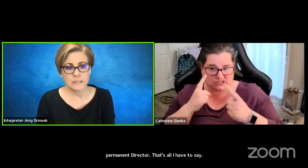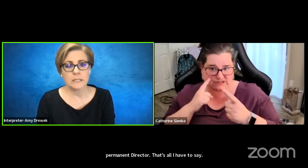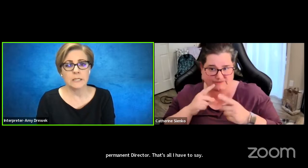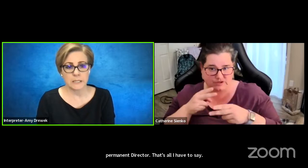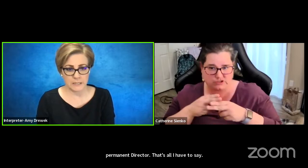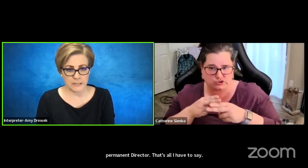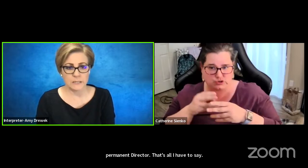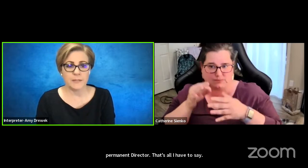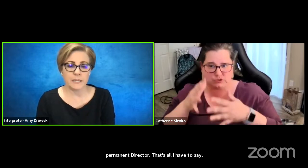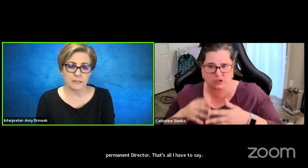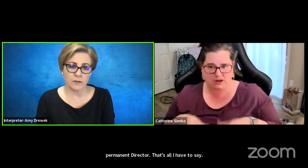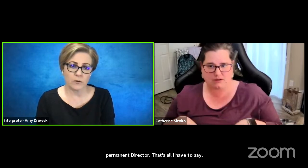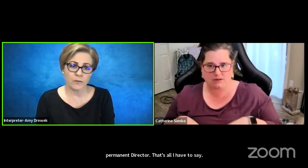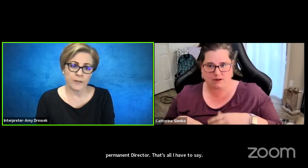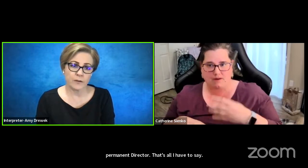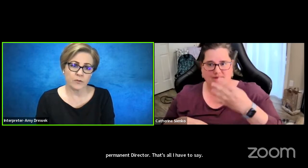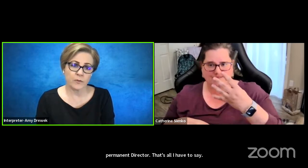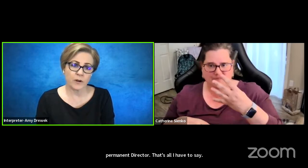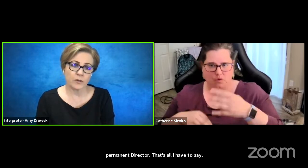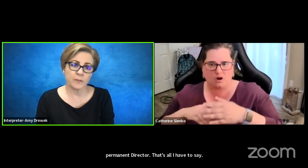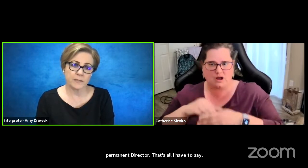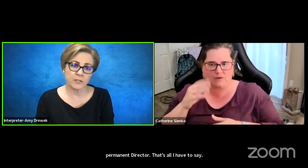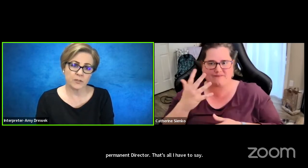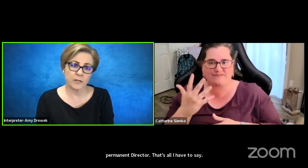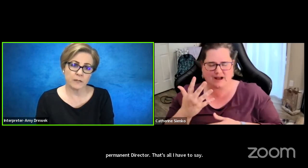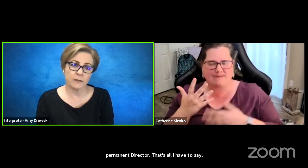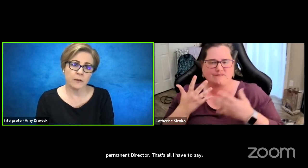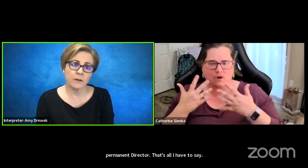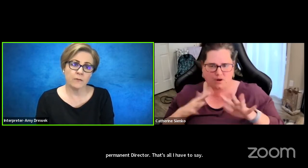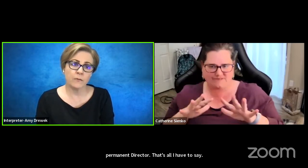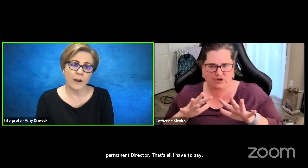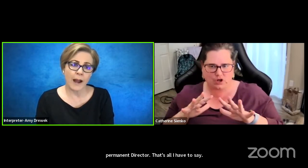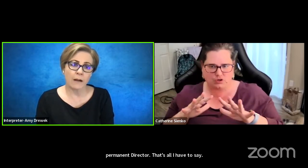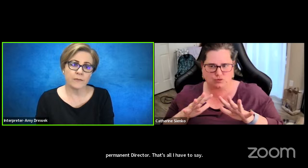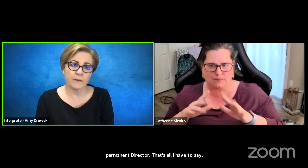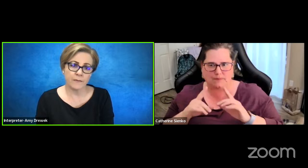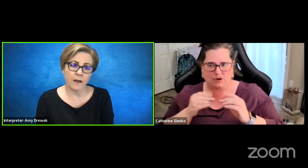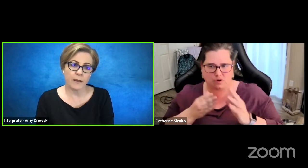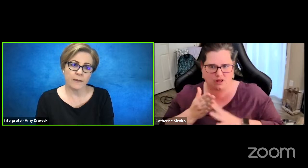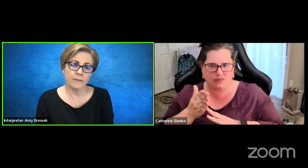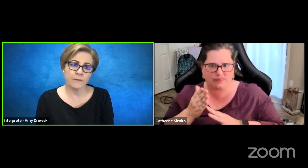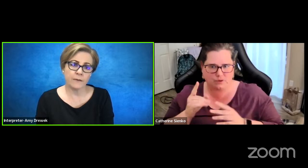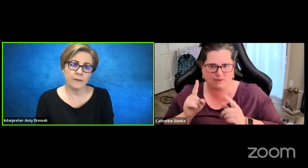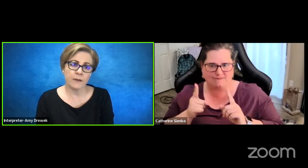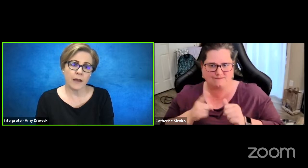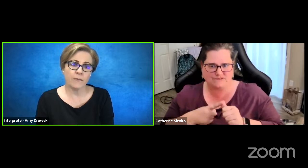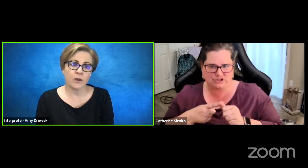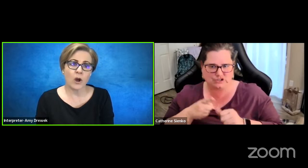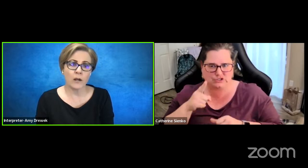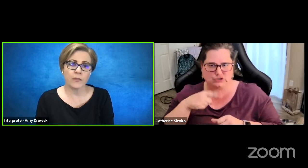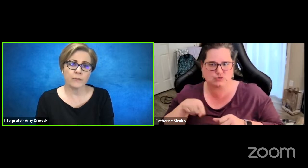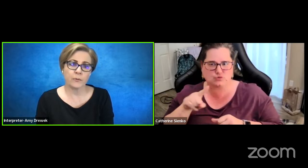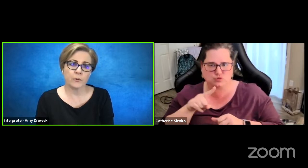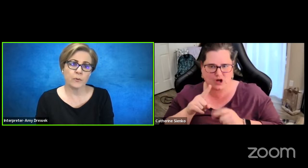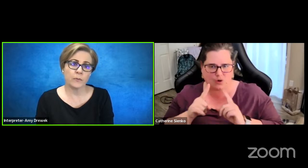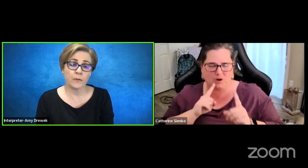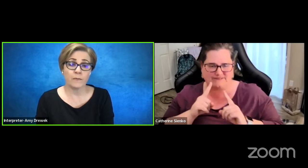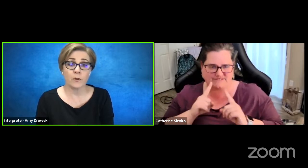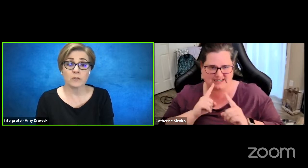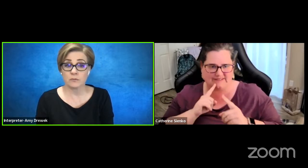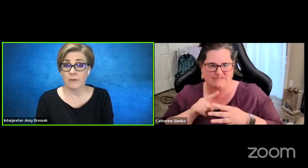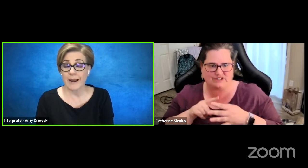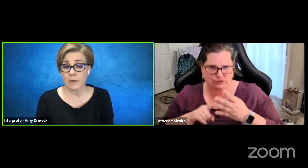expressed interest to be considered for the interim director position, 4 out of the 5 have